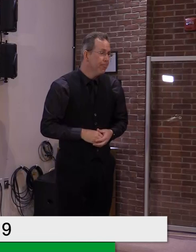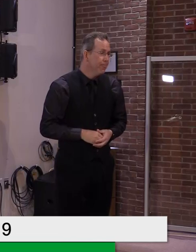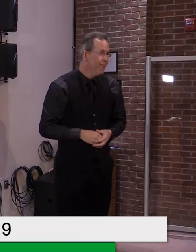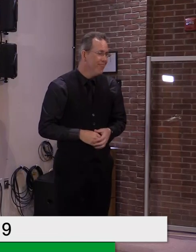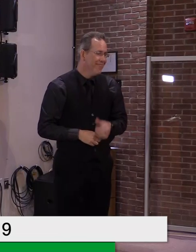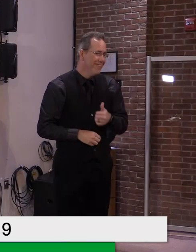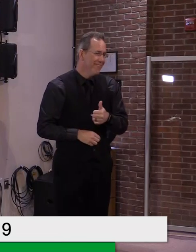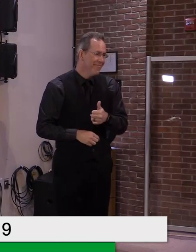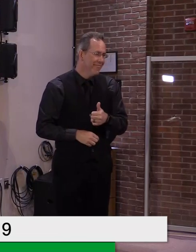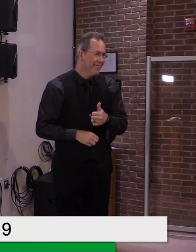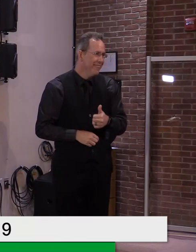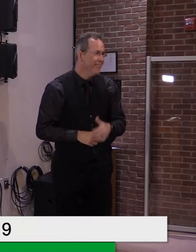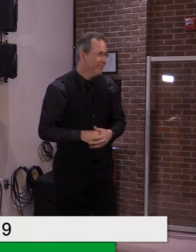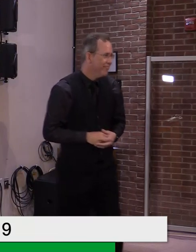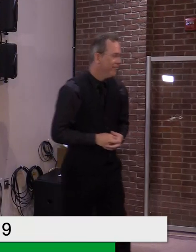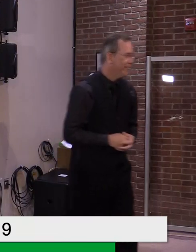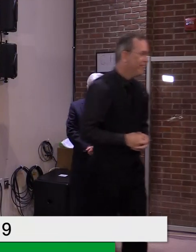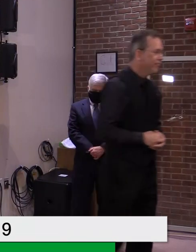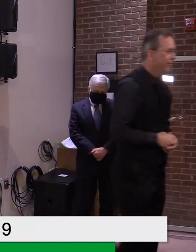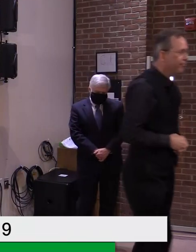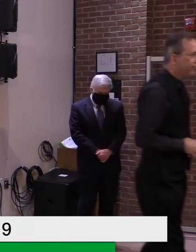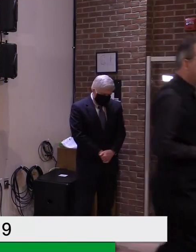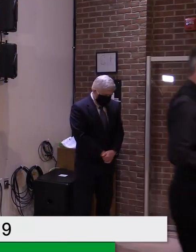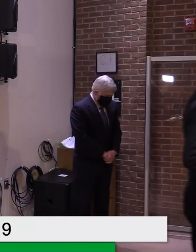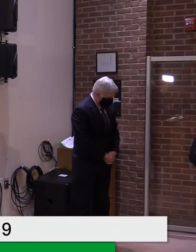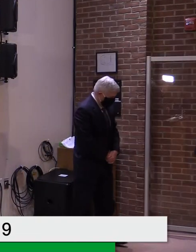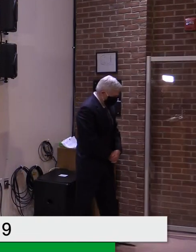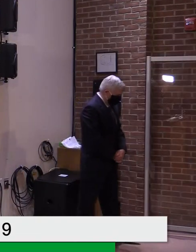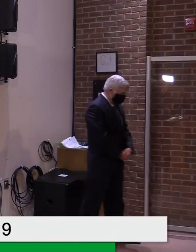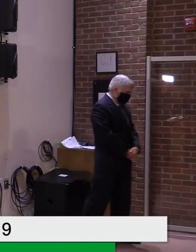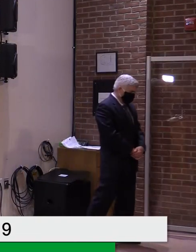thanks. Mike Donahue, the Islander.